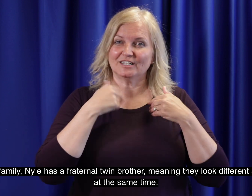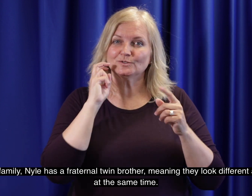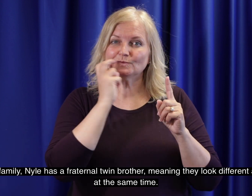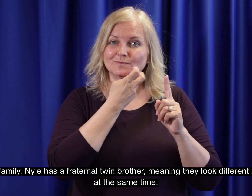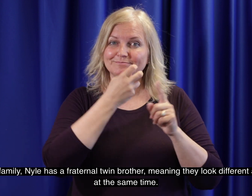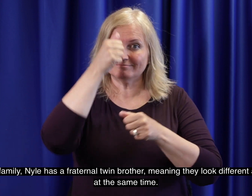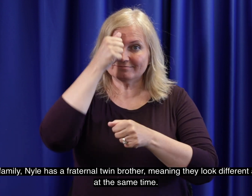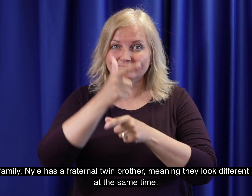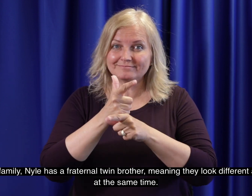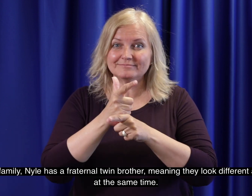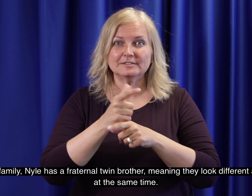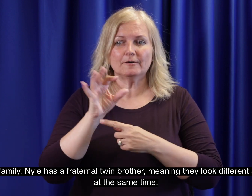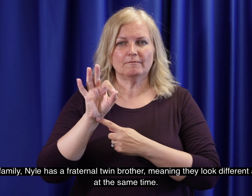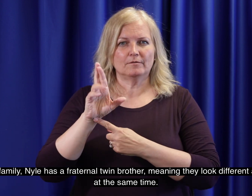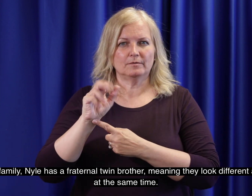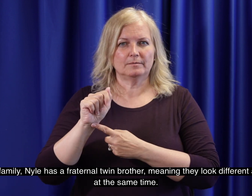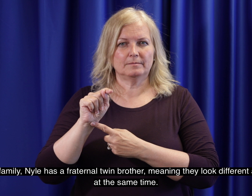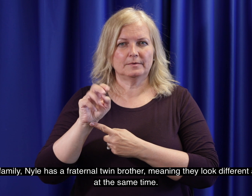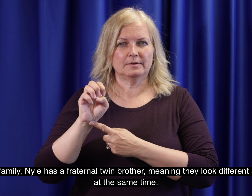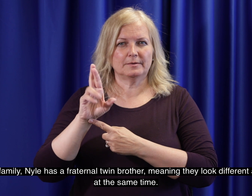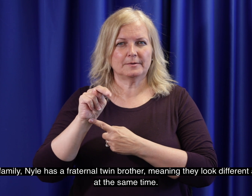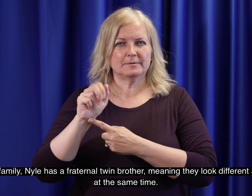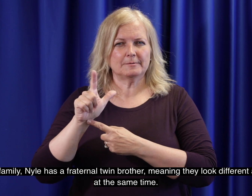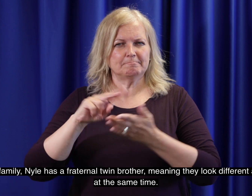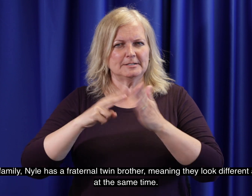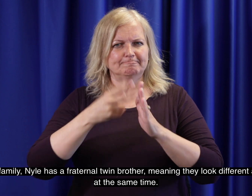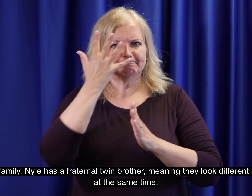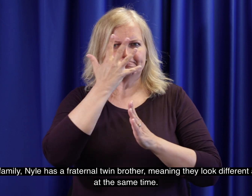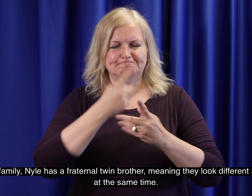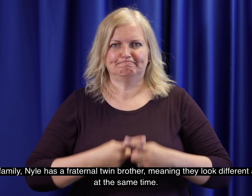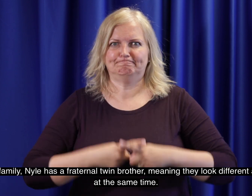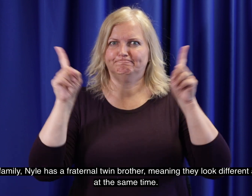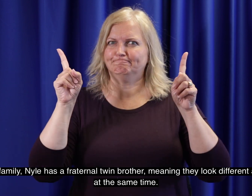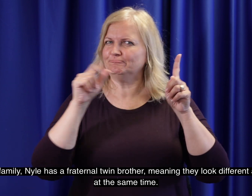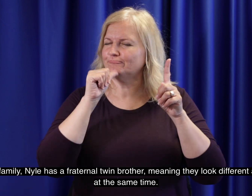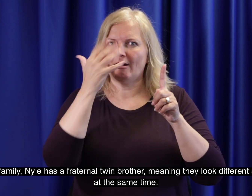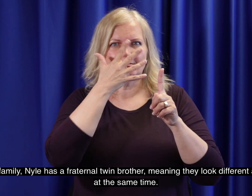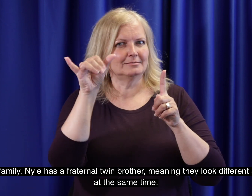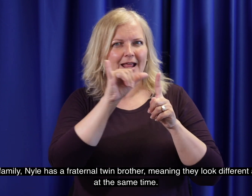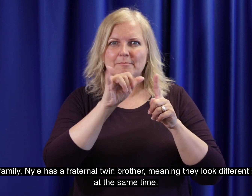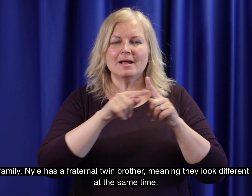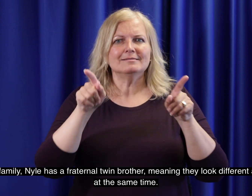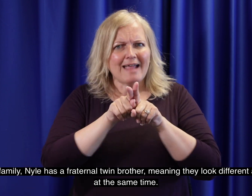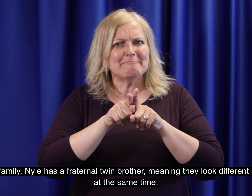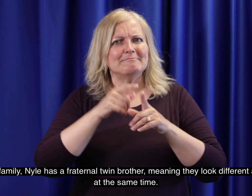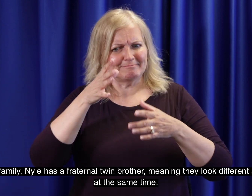As for Nyle's family, Nyle has a fraternal twin brother. This means that they look different, although born at the same